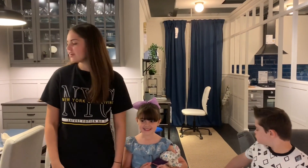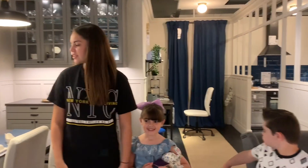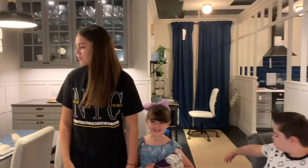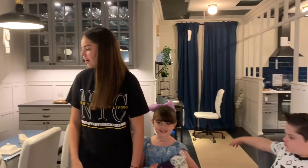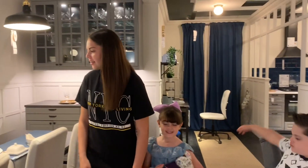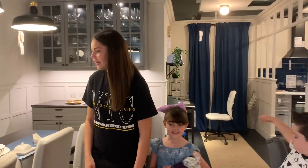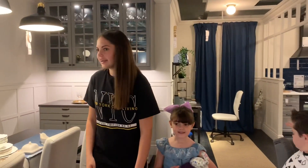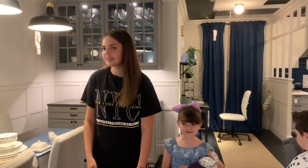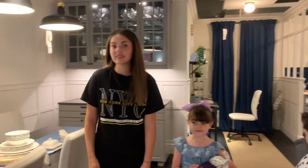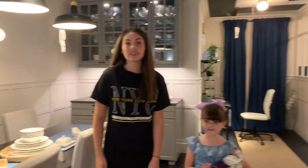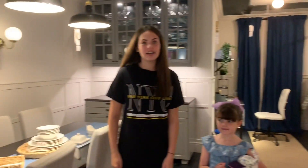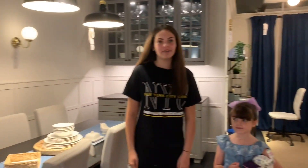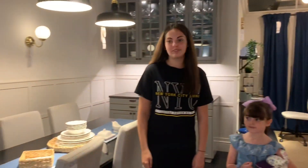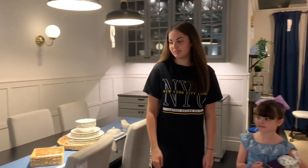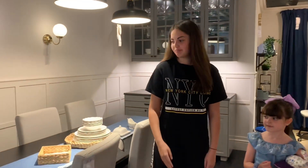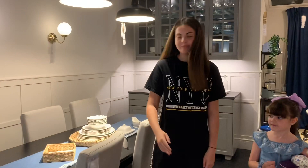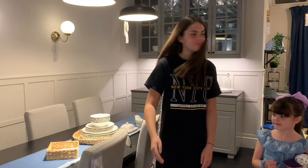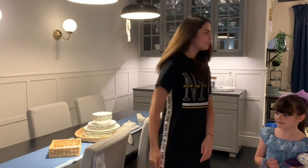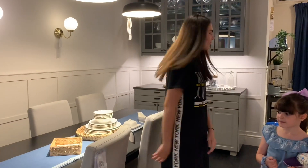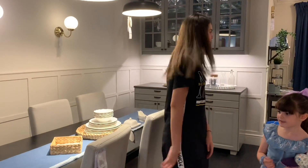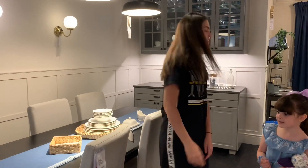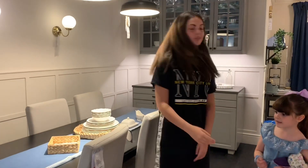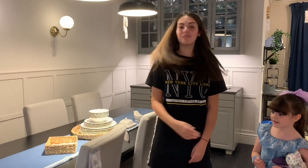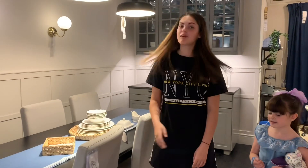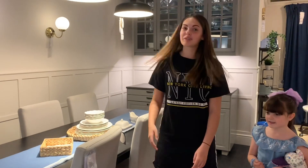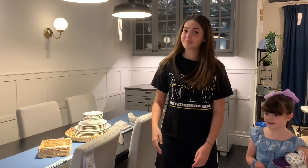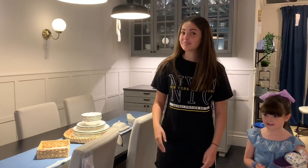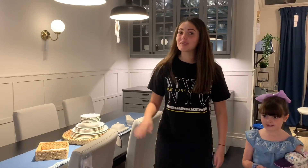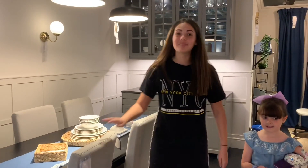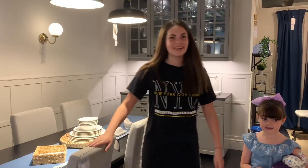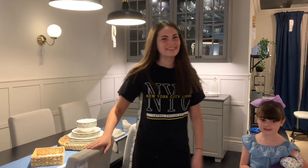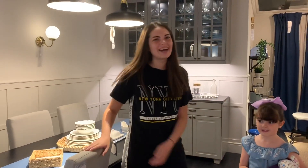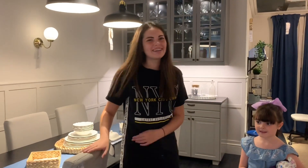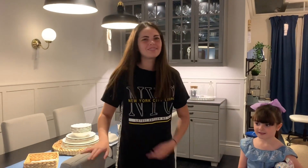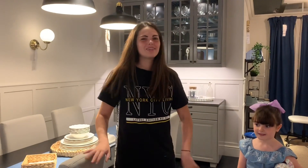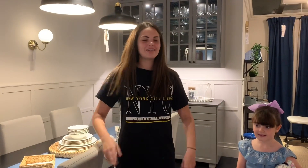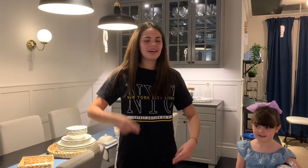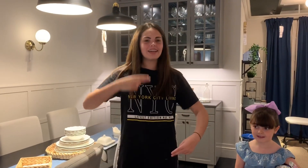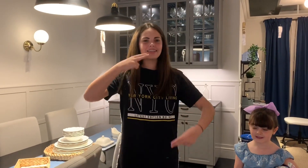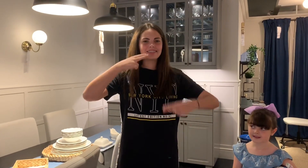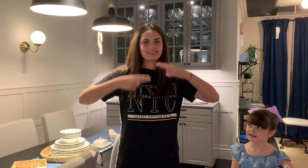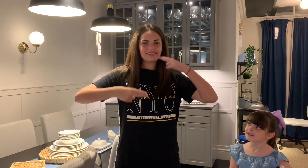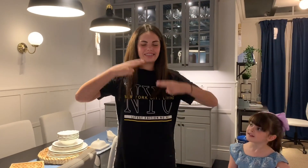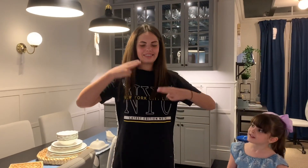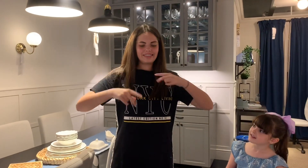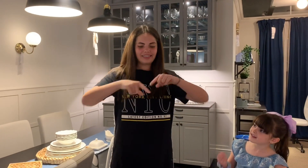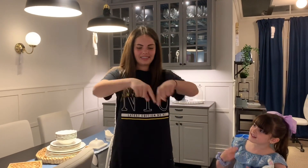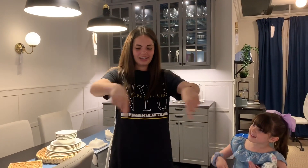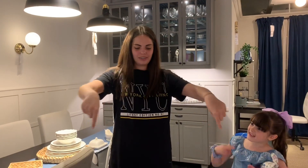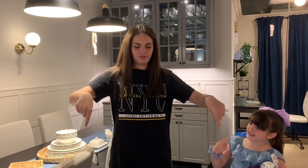first one is the dining room. Not very much of a room, but a dining room, and that is dining room.